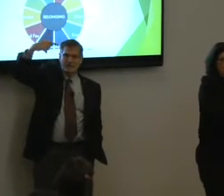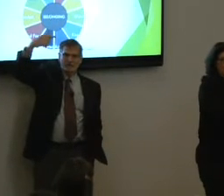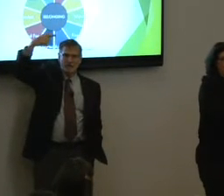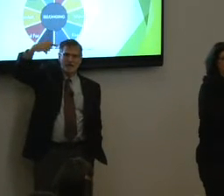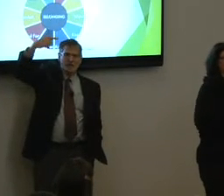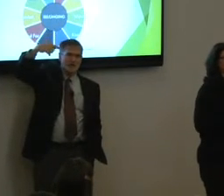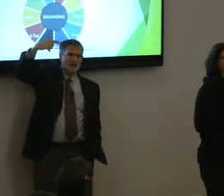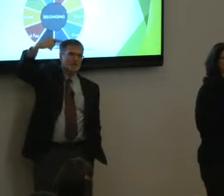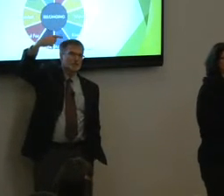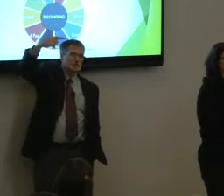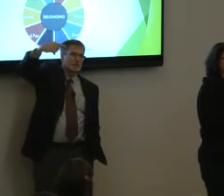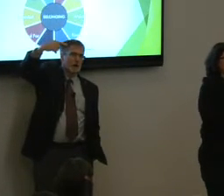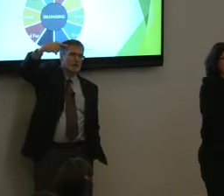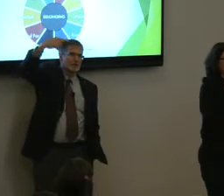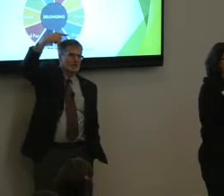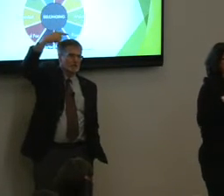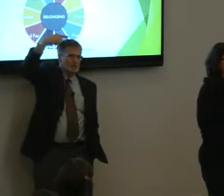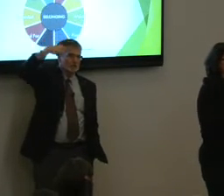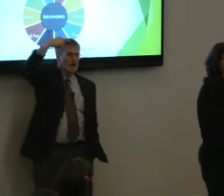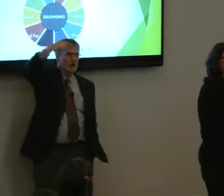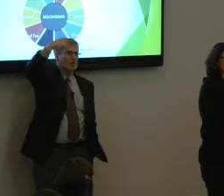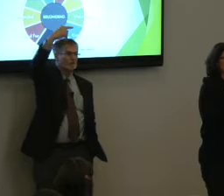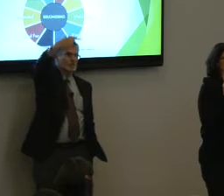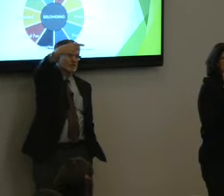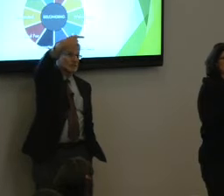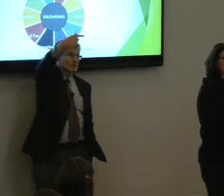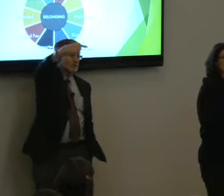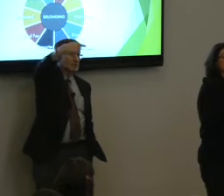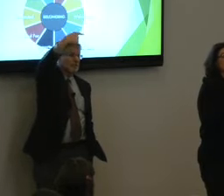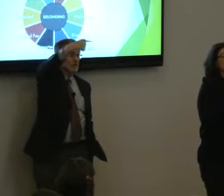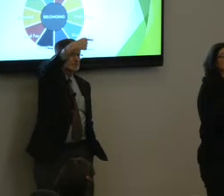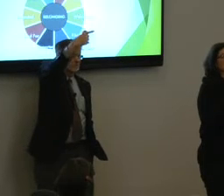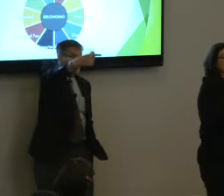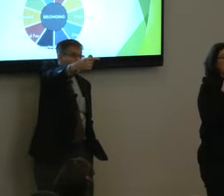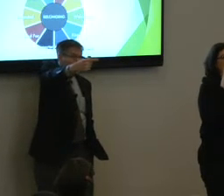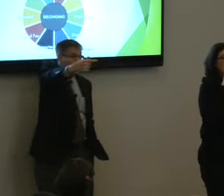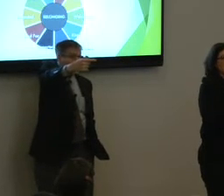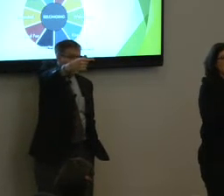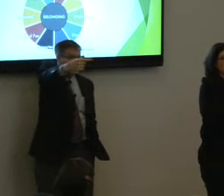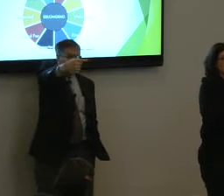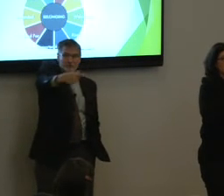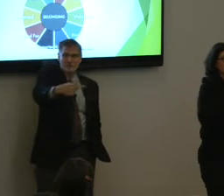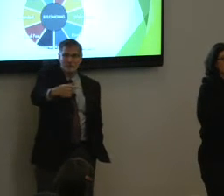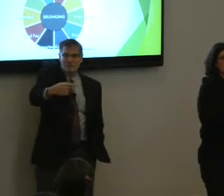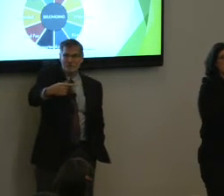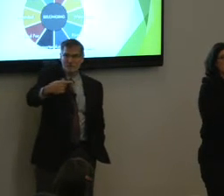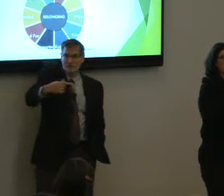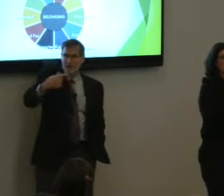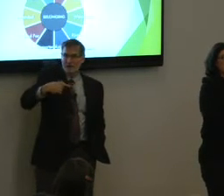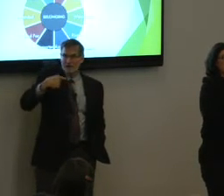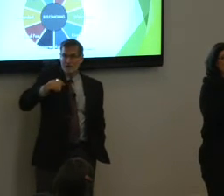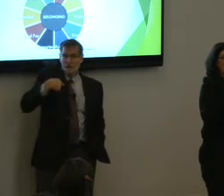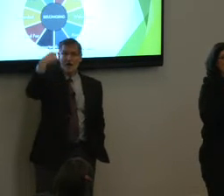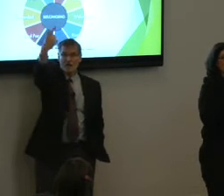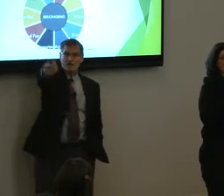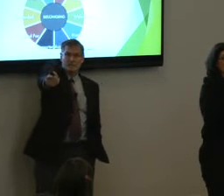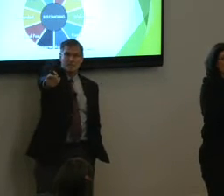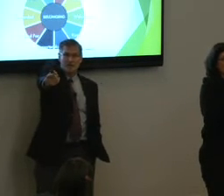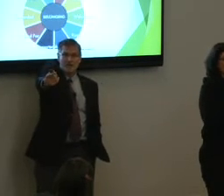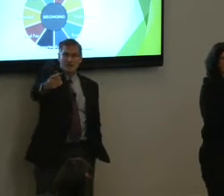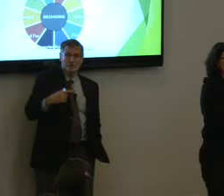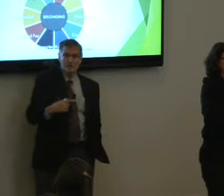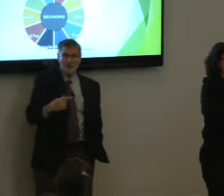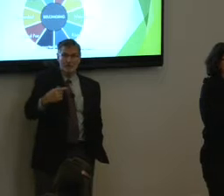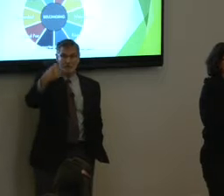that they never have a chance to respond to the call for discipleship that comes to them as well. The call to discipleship is not to us to